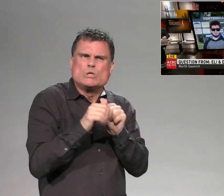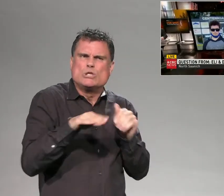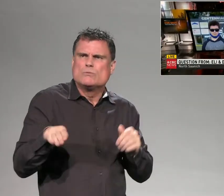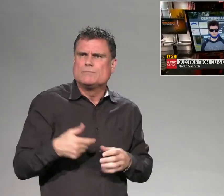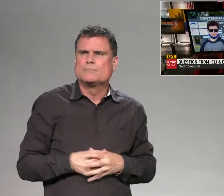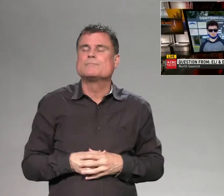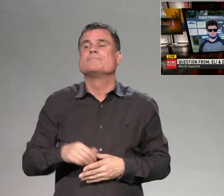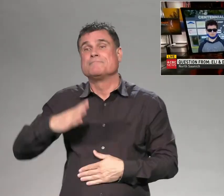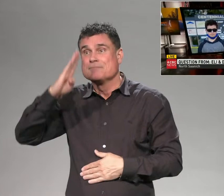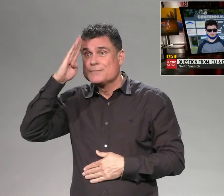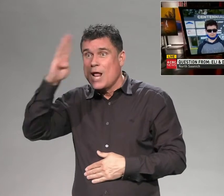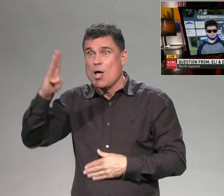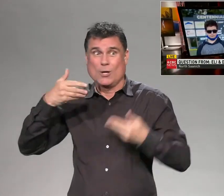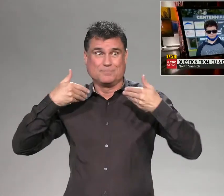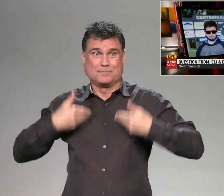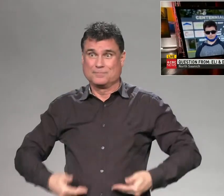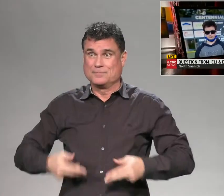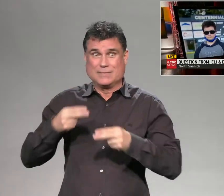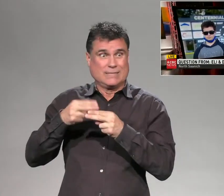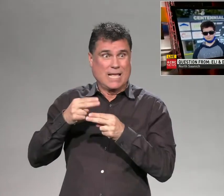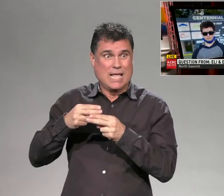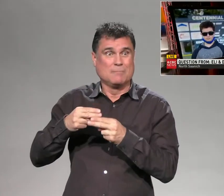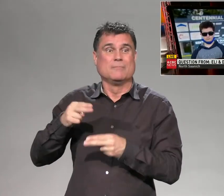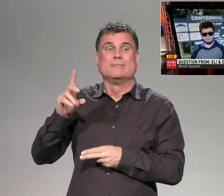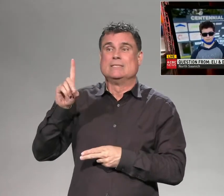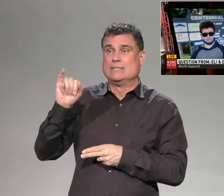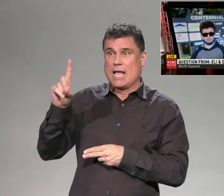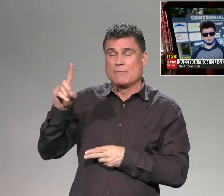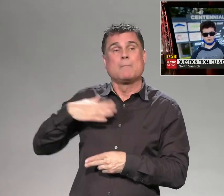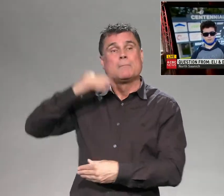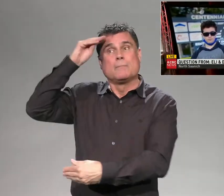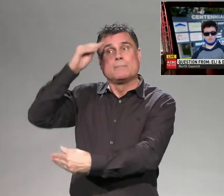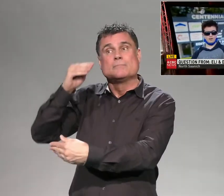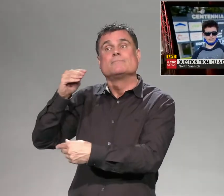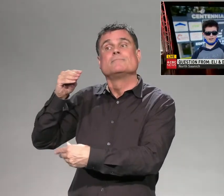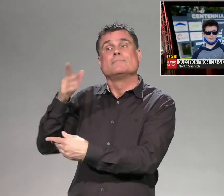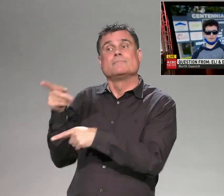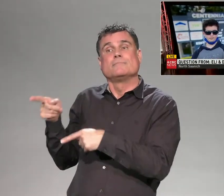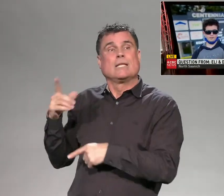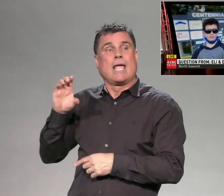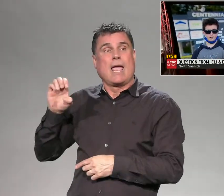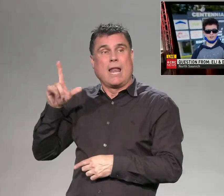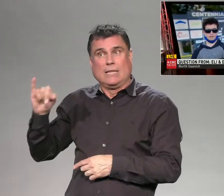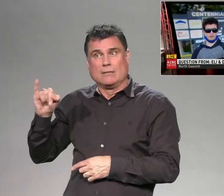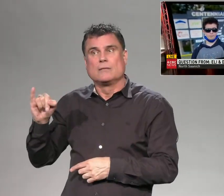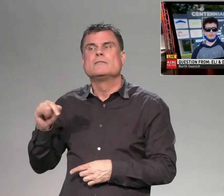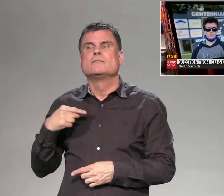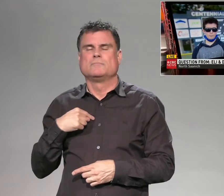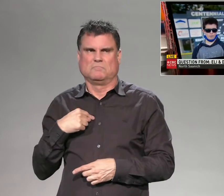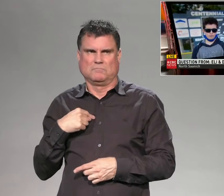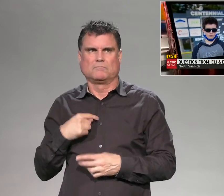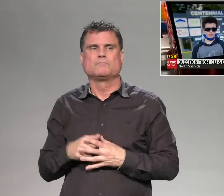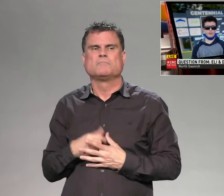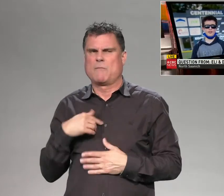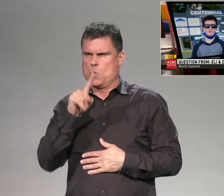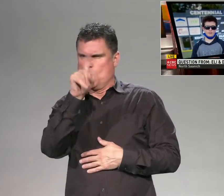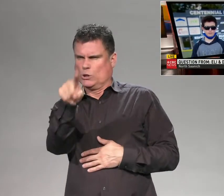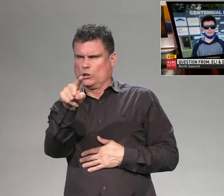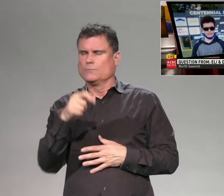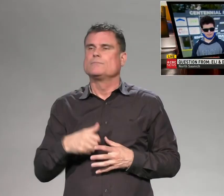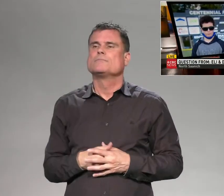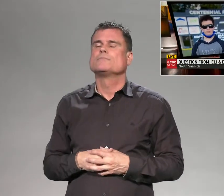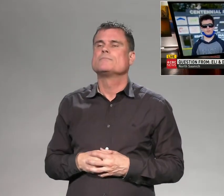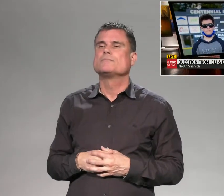Eli's dad. And we have a question about vaccines for kids. Right now, my friends and I cannot play sports against